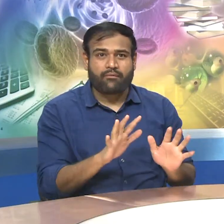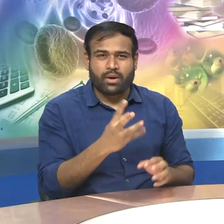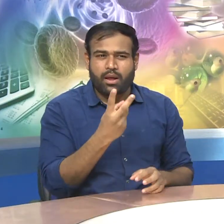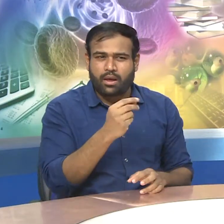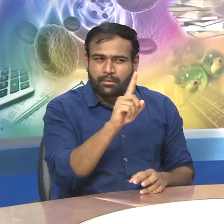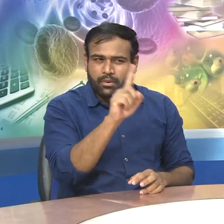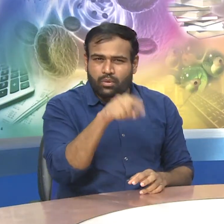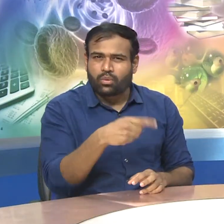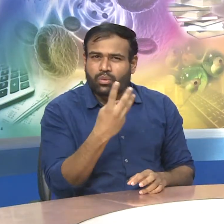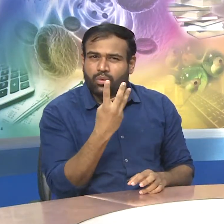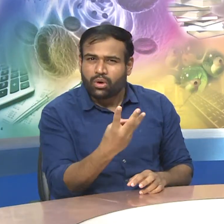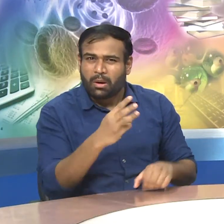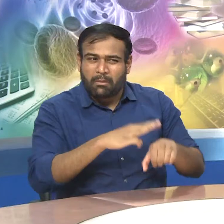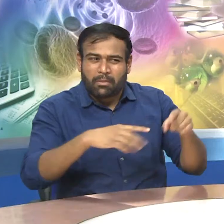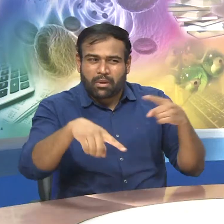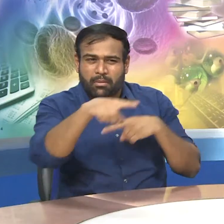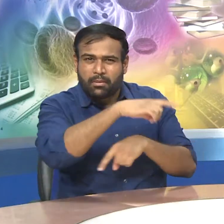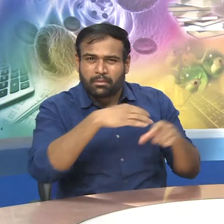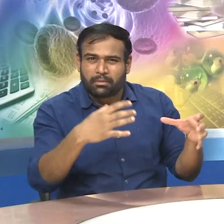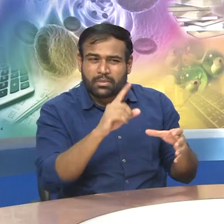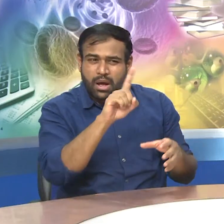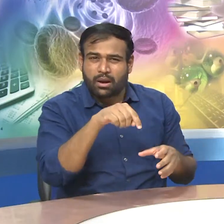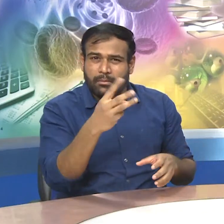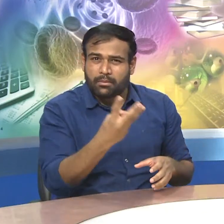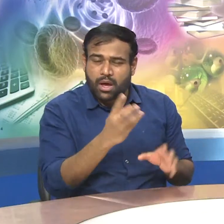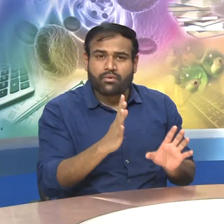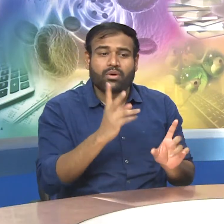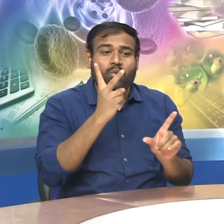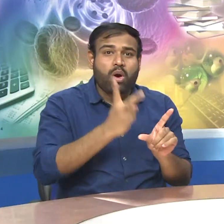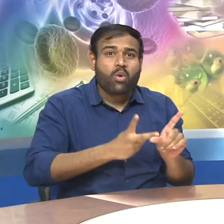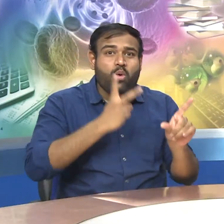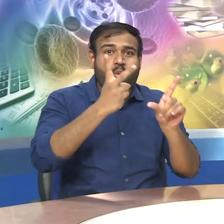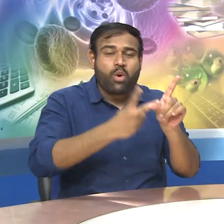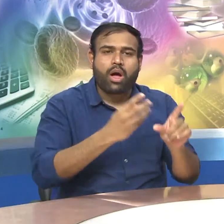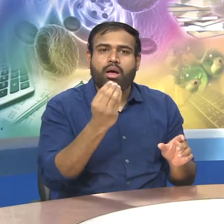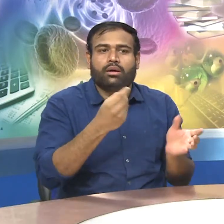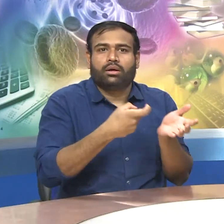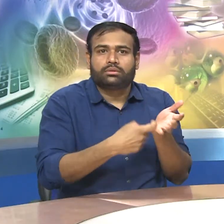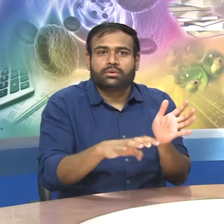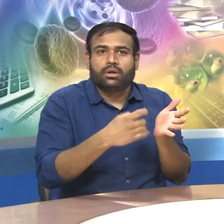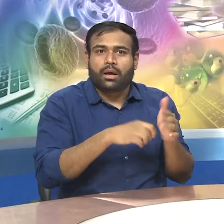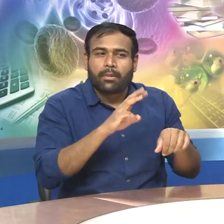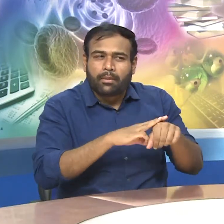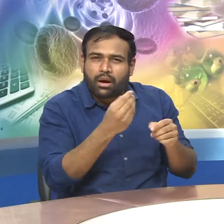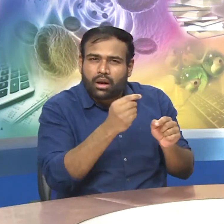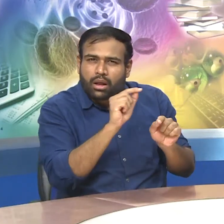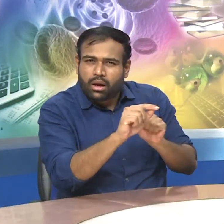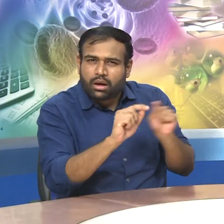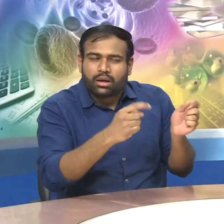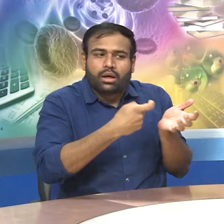One-third of its members retire after every 2 years.